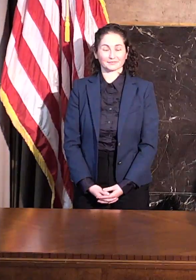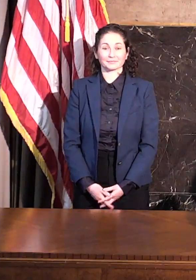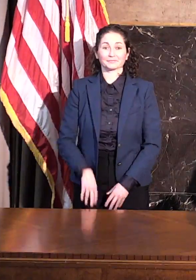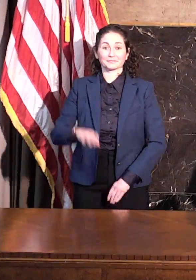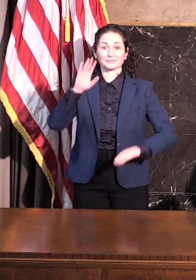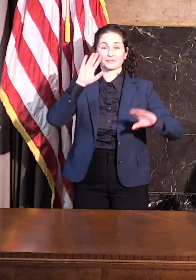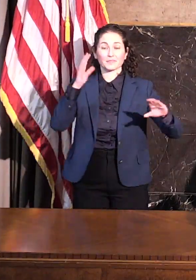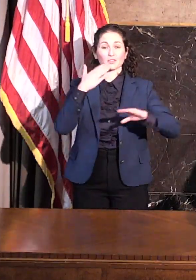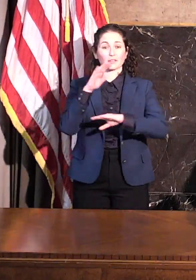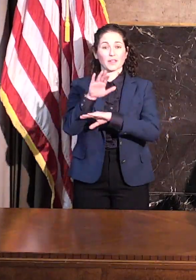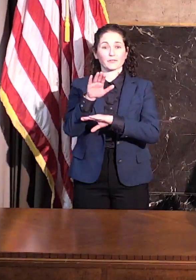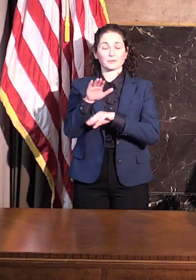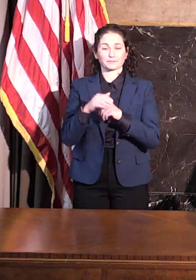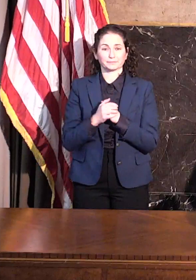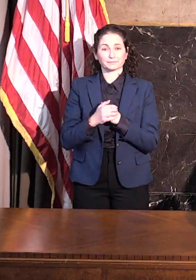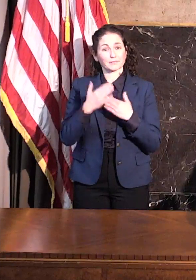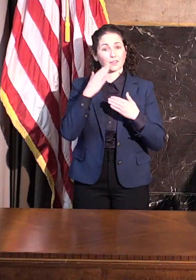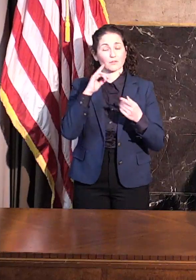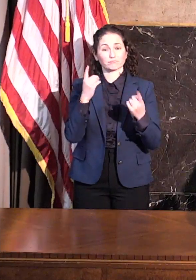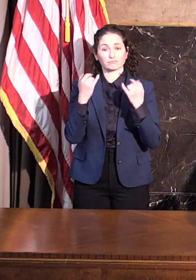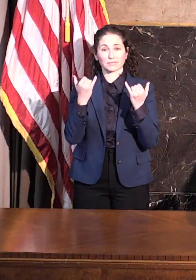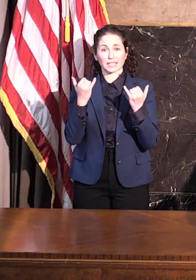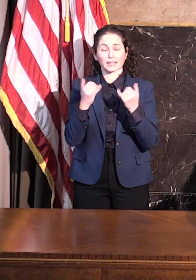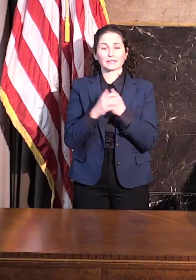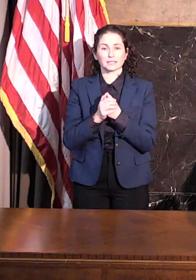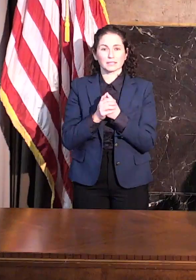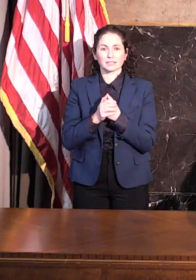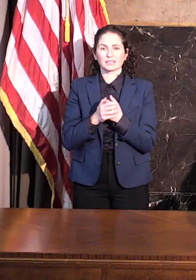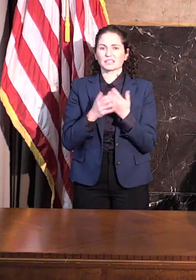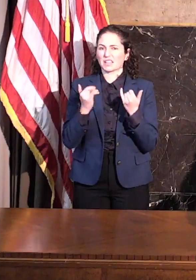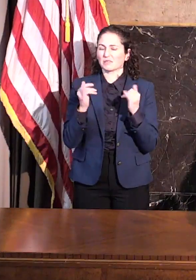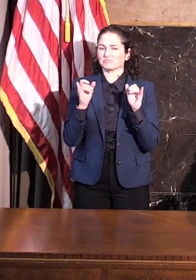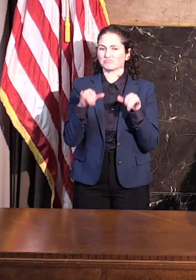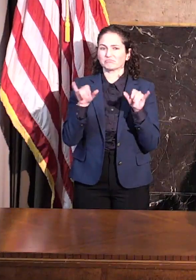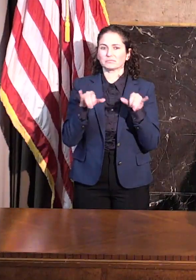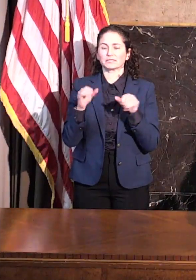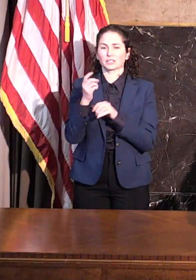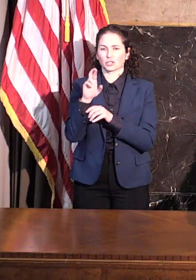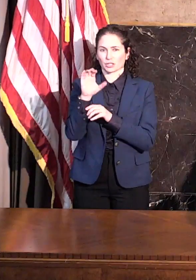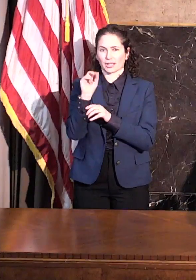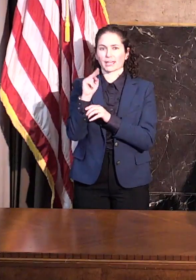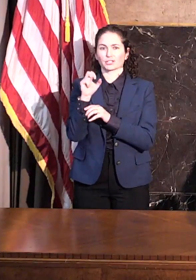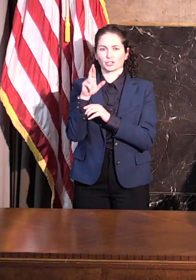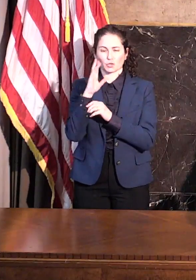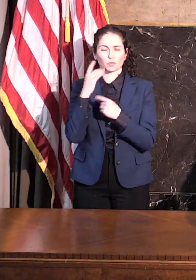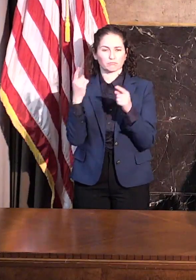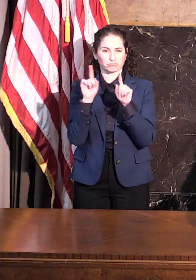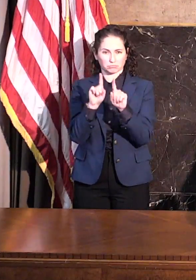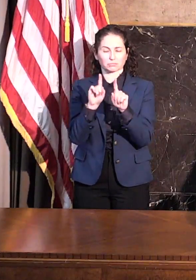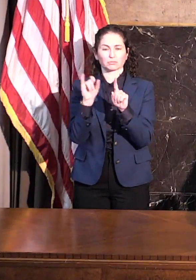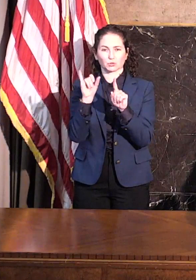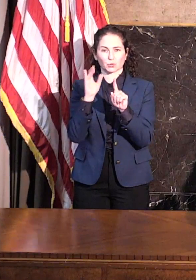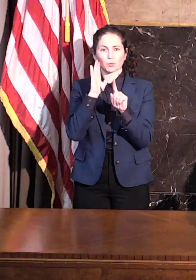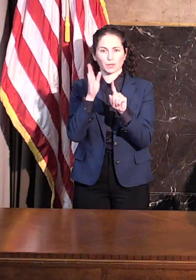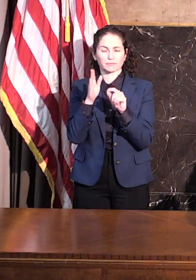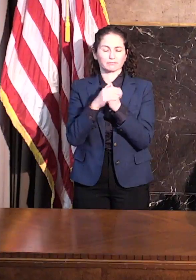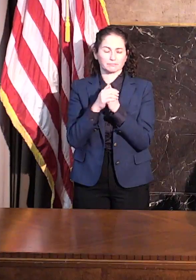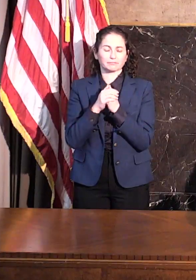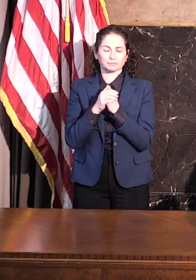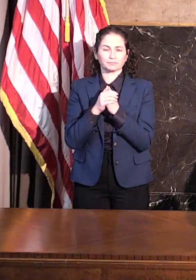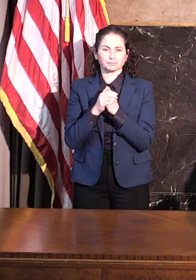Good afternoon, and thank you for being here today. I'm joined as usual by Dr. Cantor. He will be speaking to you in